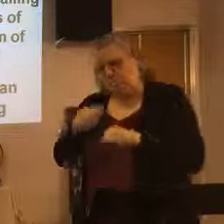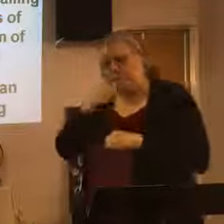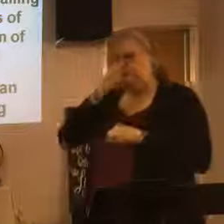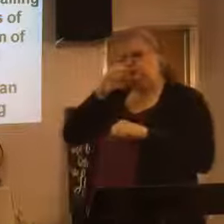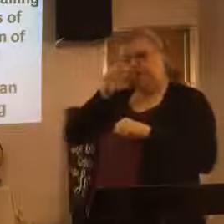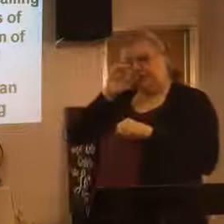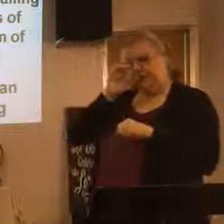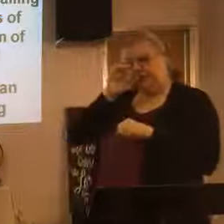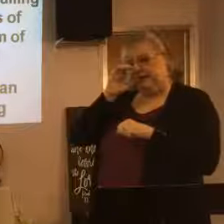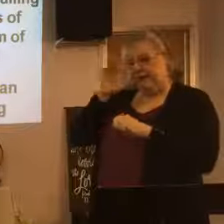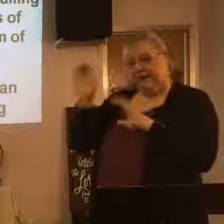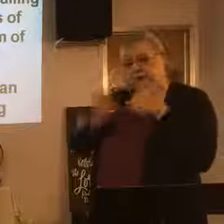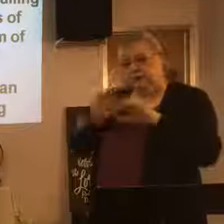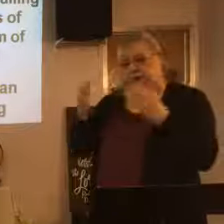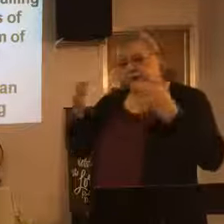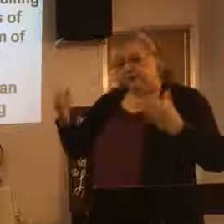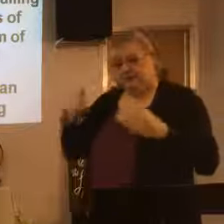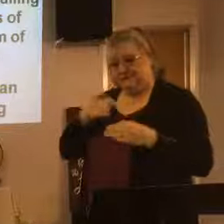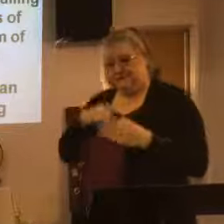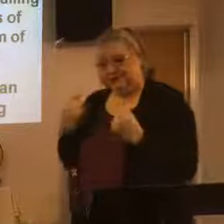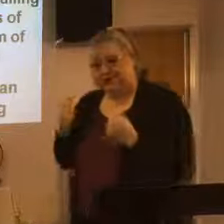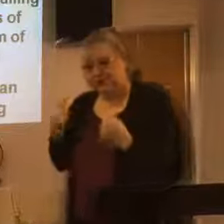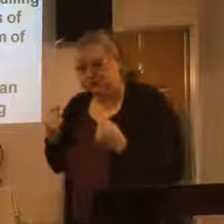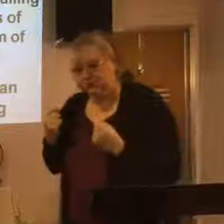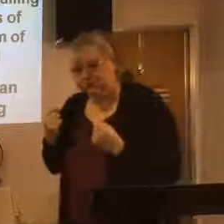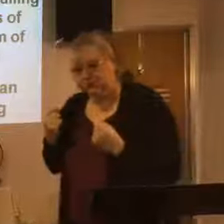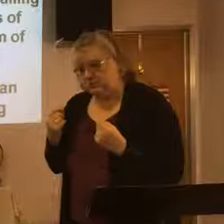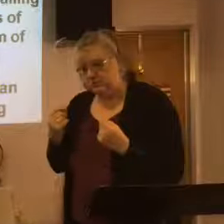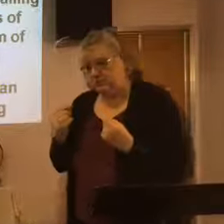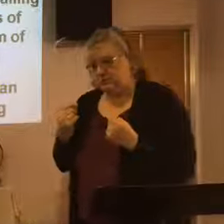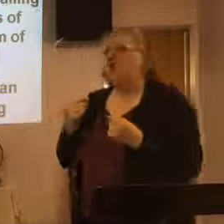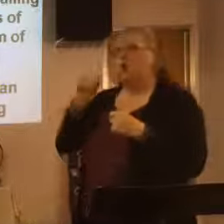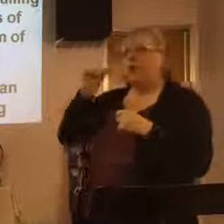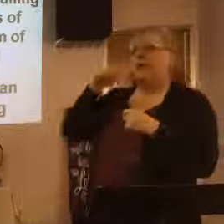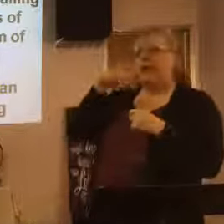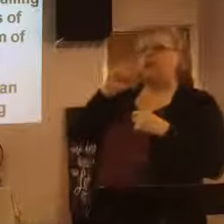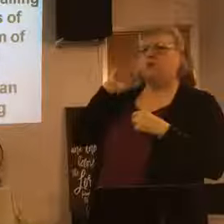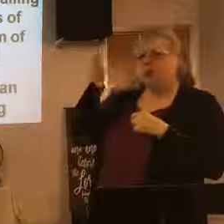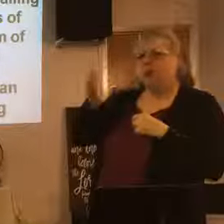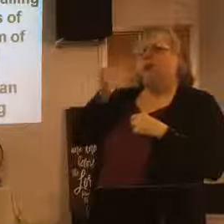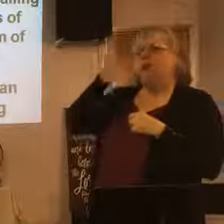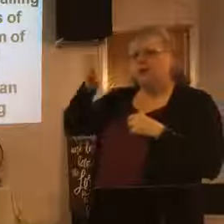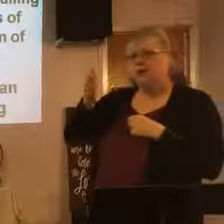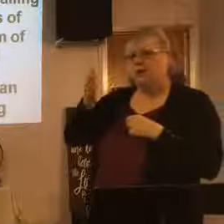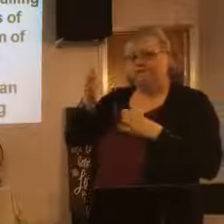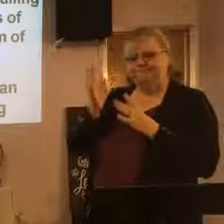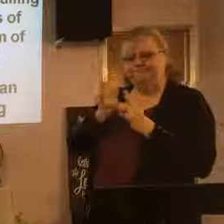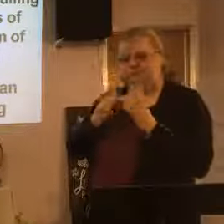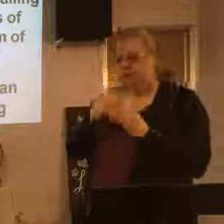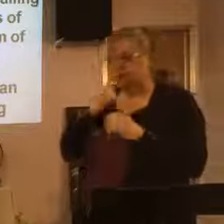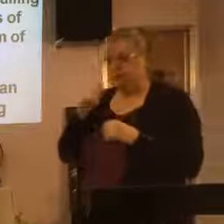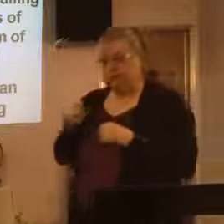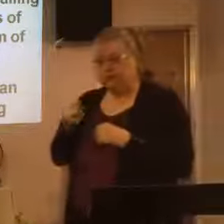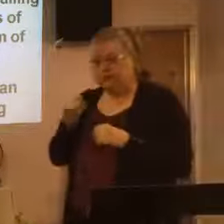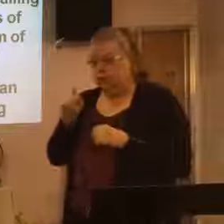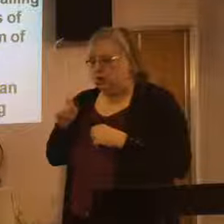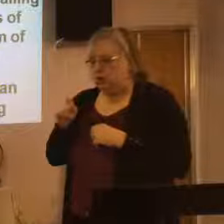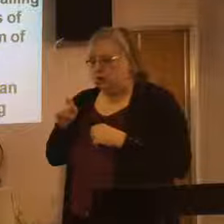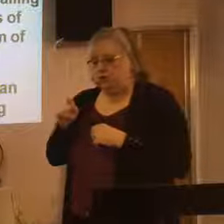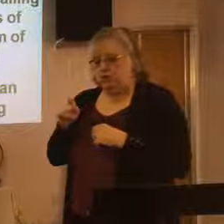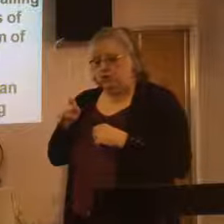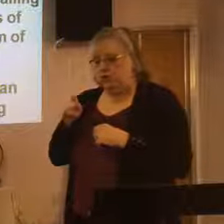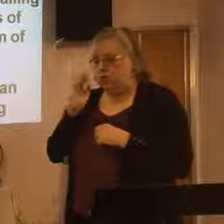cup that I'm about to drink?" "We are able," they said to him. He told them, "You will indeed drink